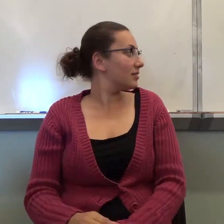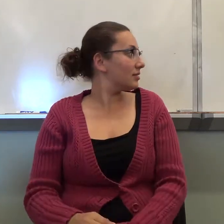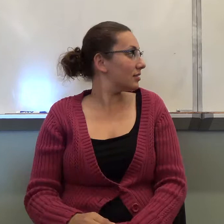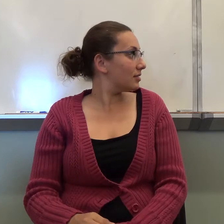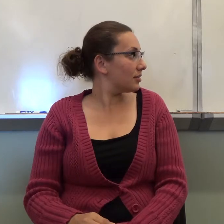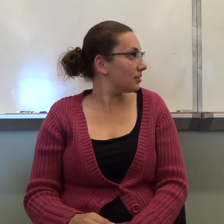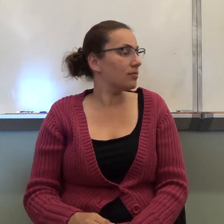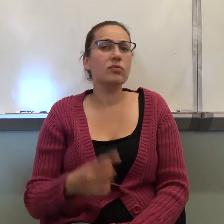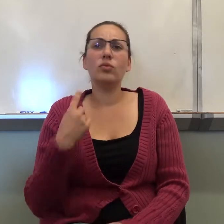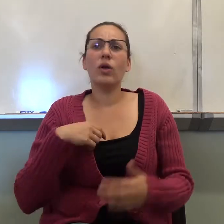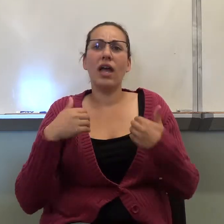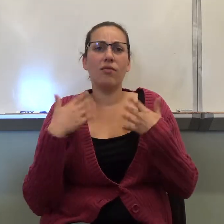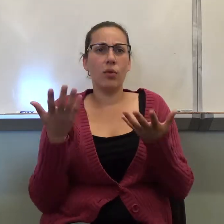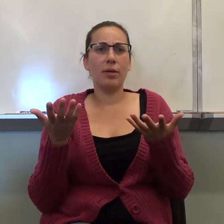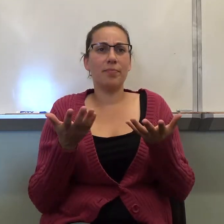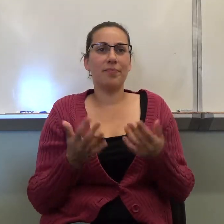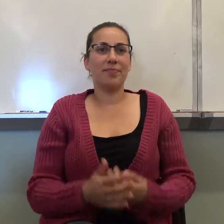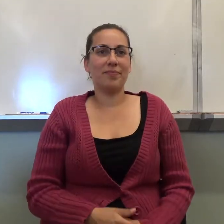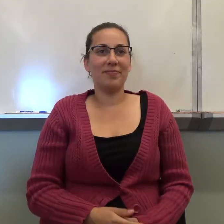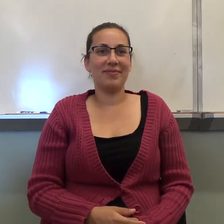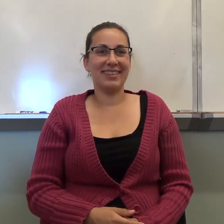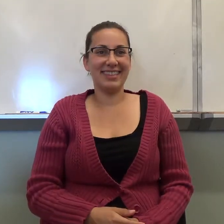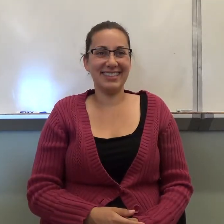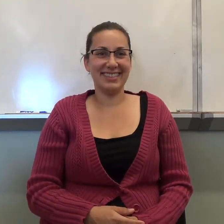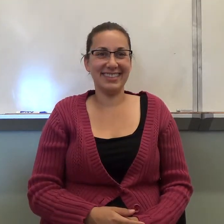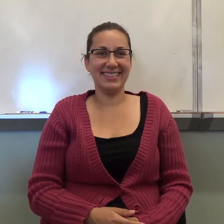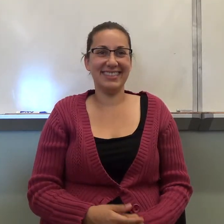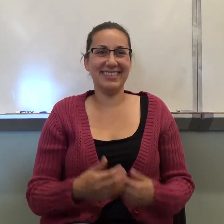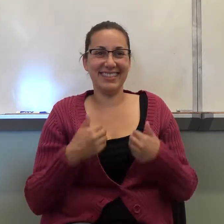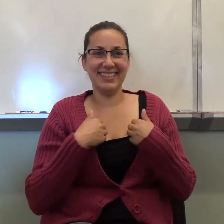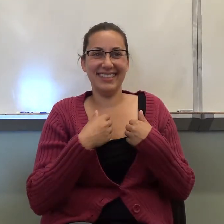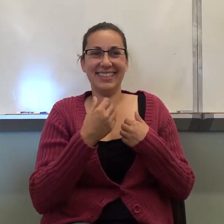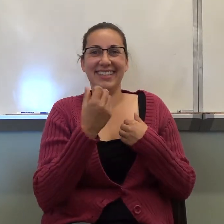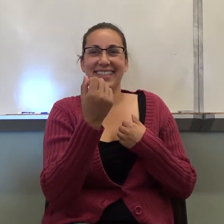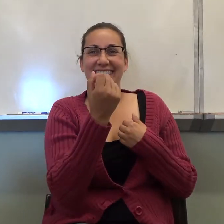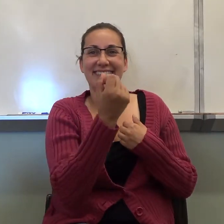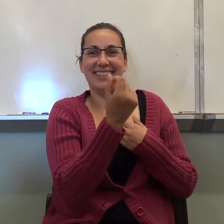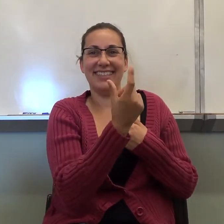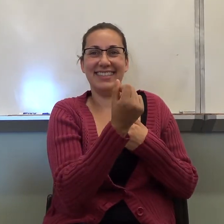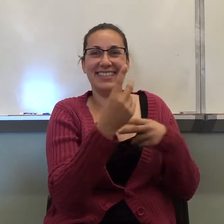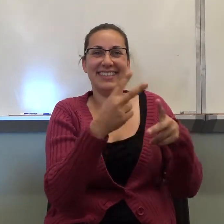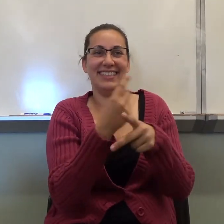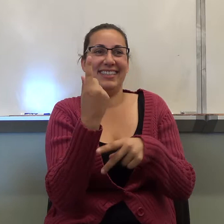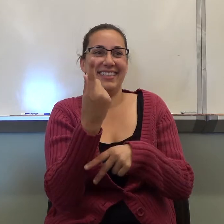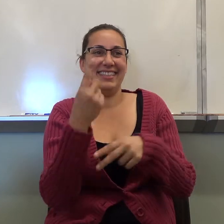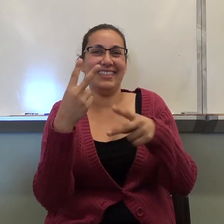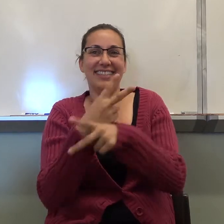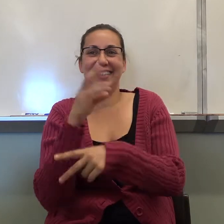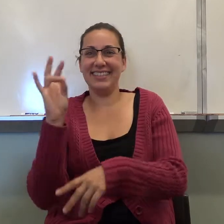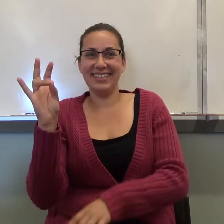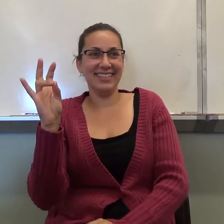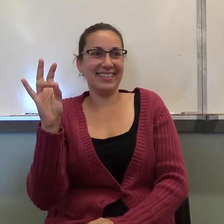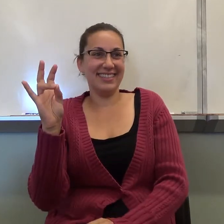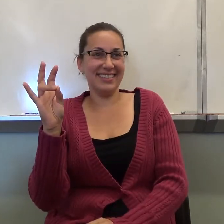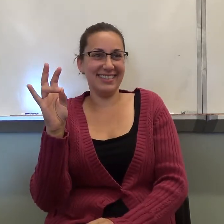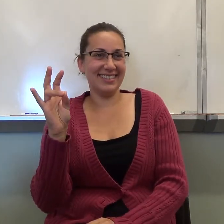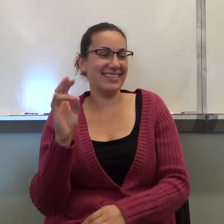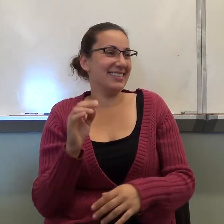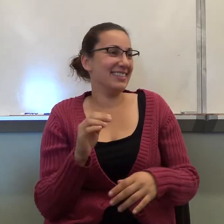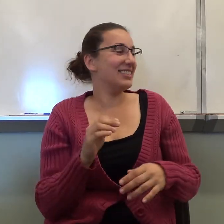do we get? Well, on the top, we have an 11 times a 1 times a 7. That gives us 77. On the bottom, 1